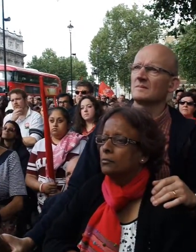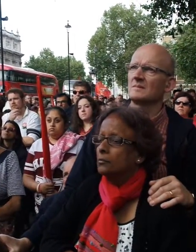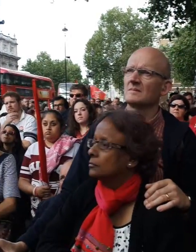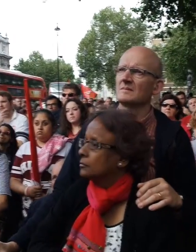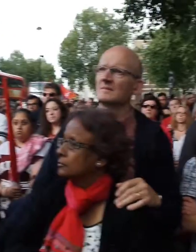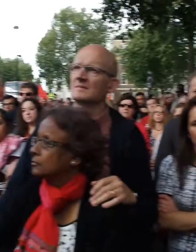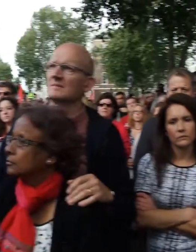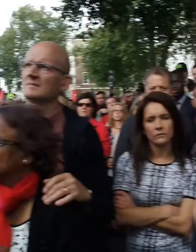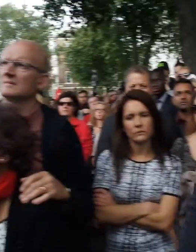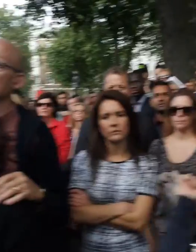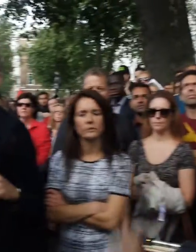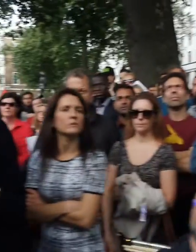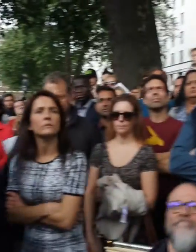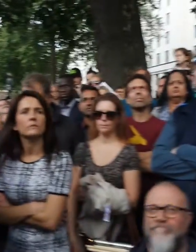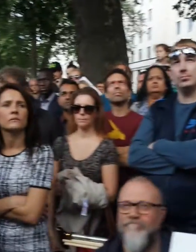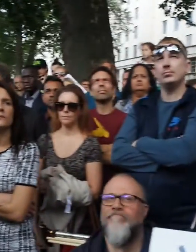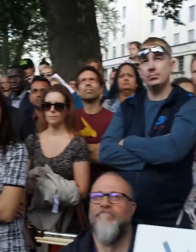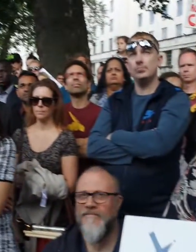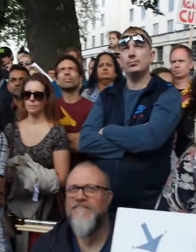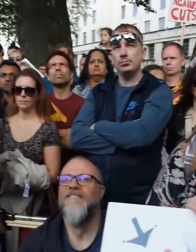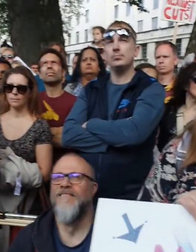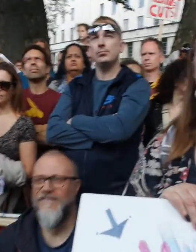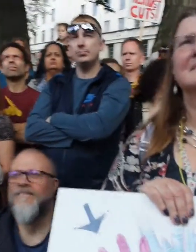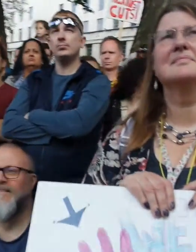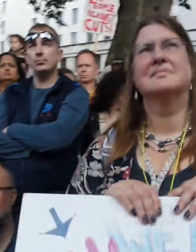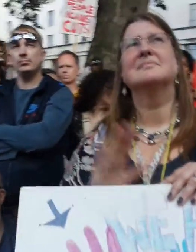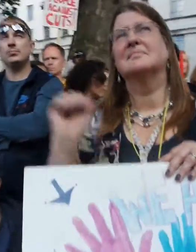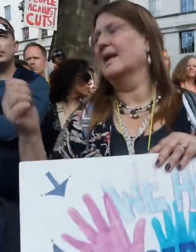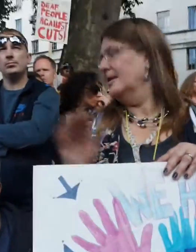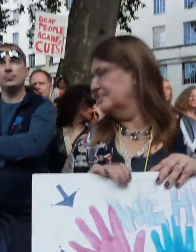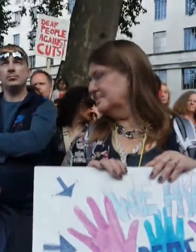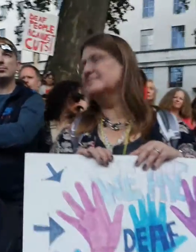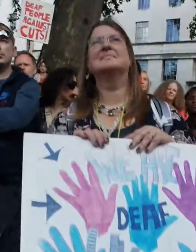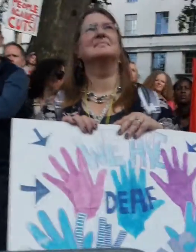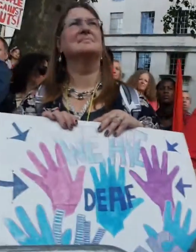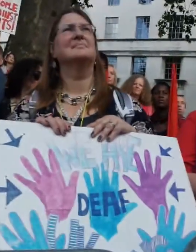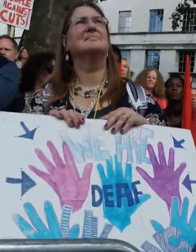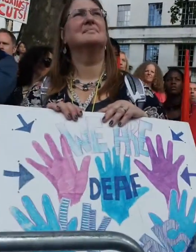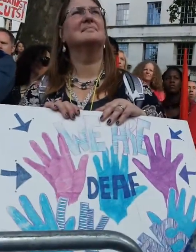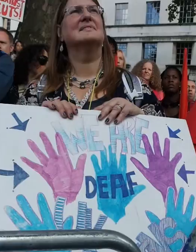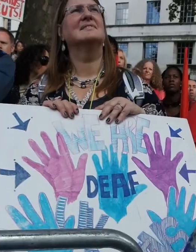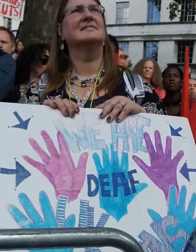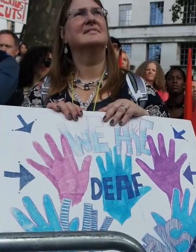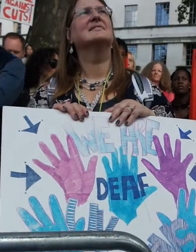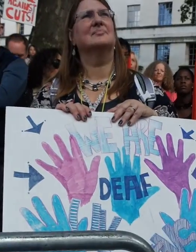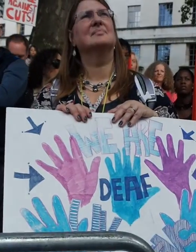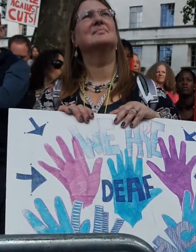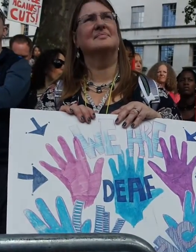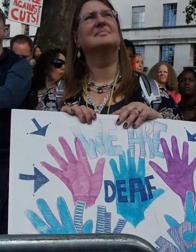UN is now looking at the government's record in supporting disabled people or not supporting disabled people. The